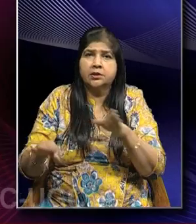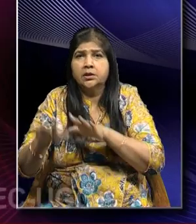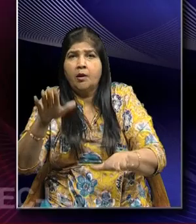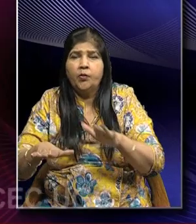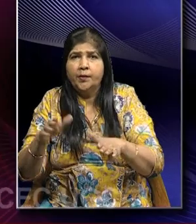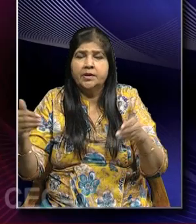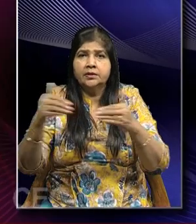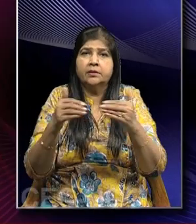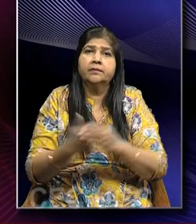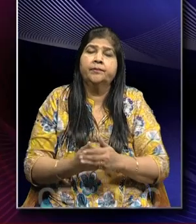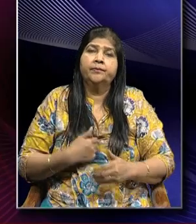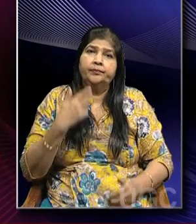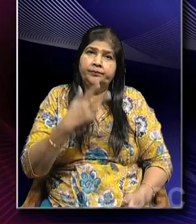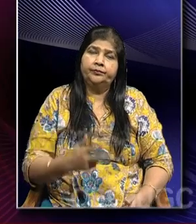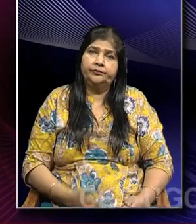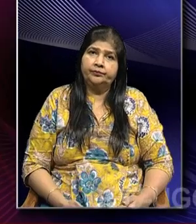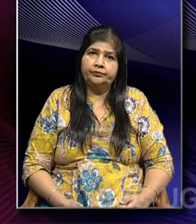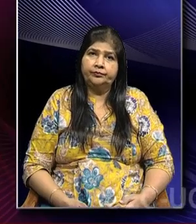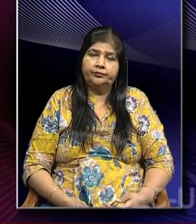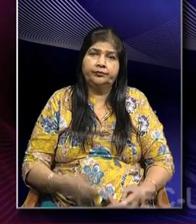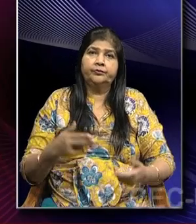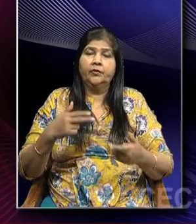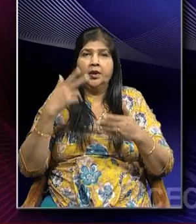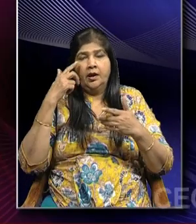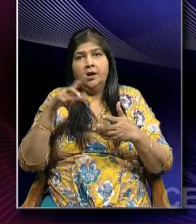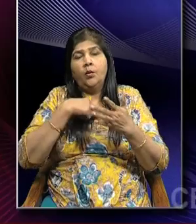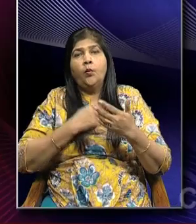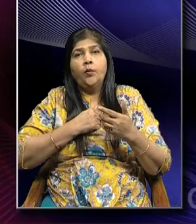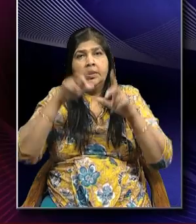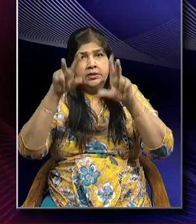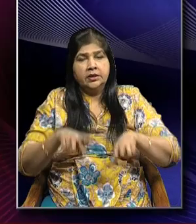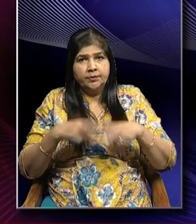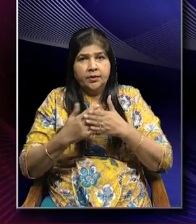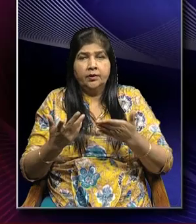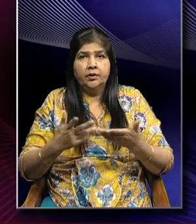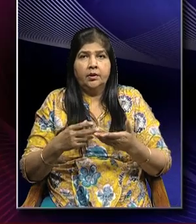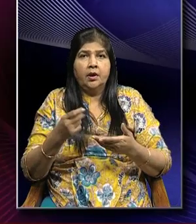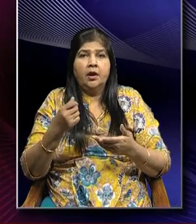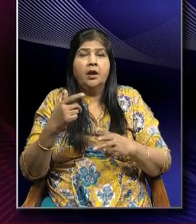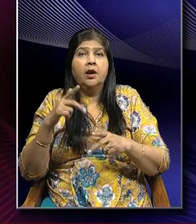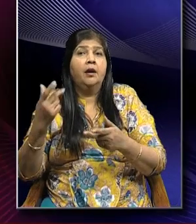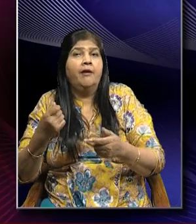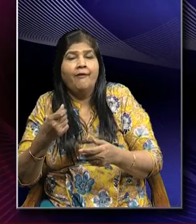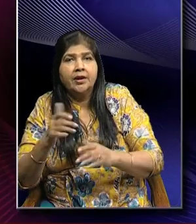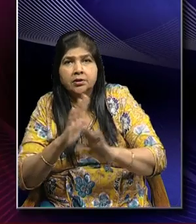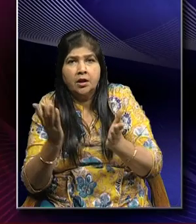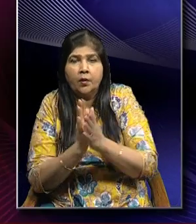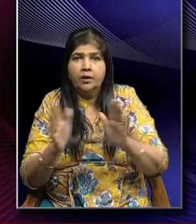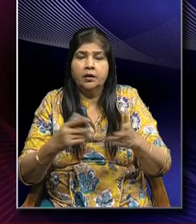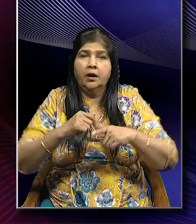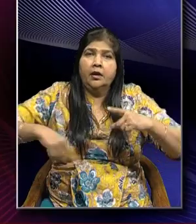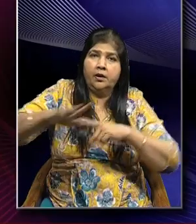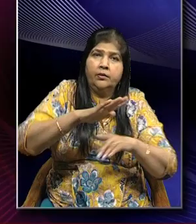sectors. So you can do an assessment of your company's non-financial performance